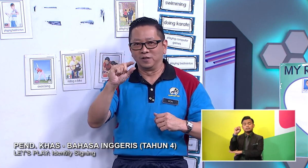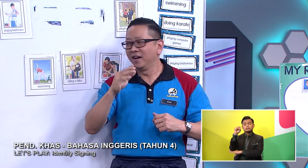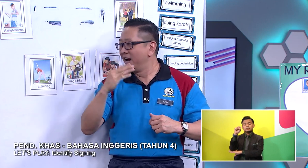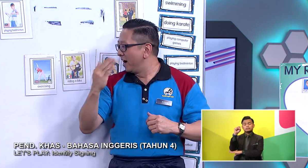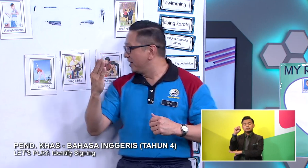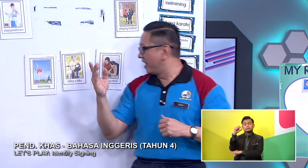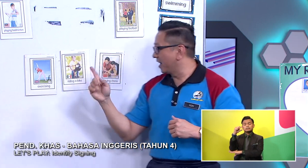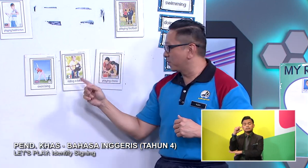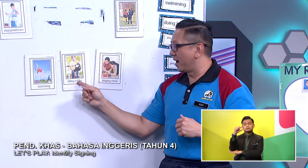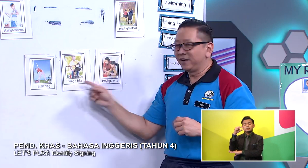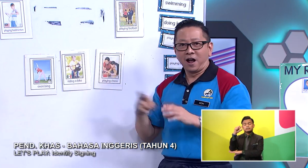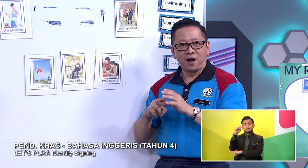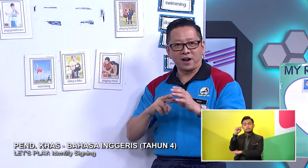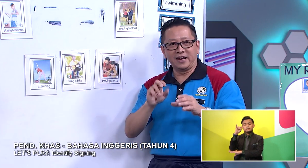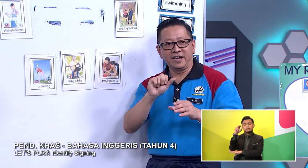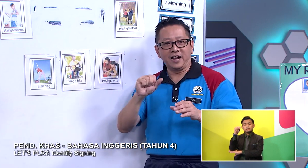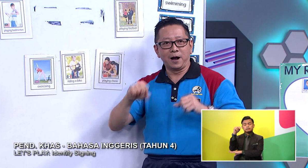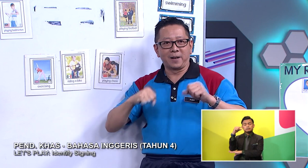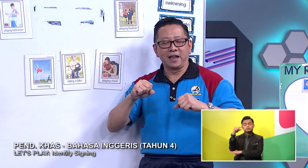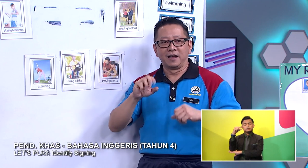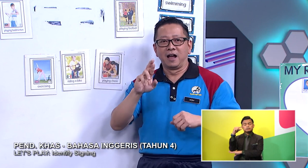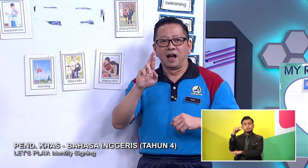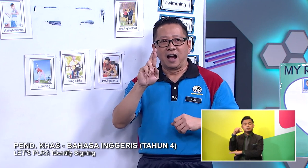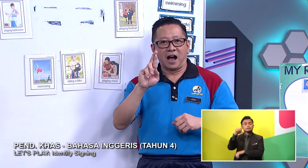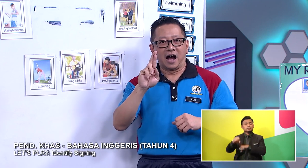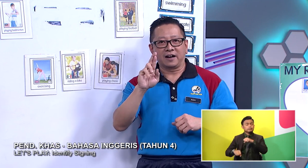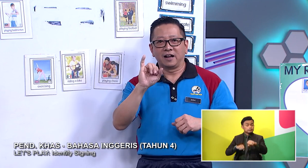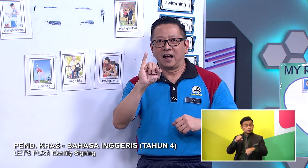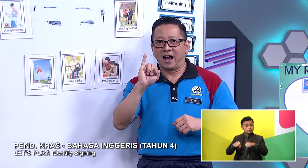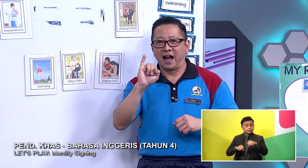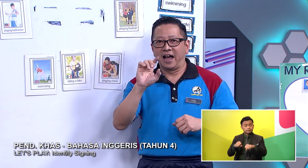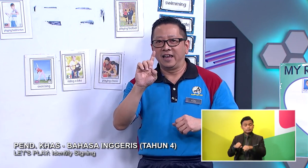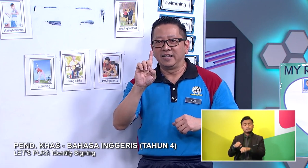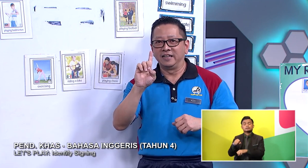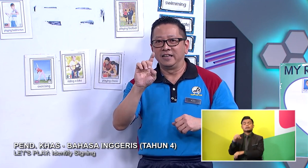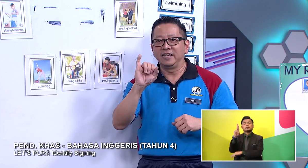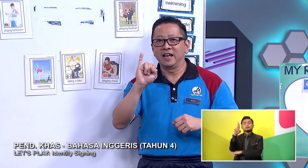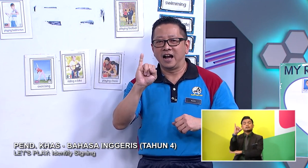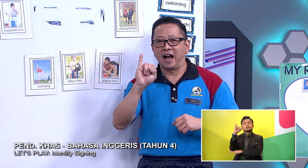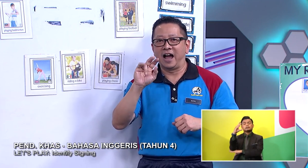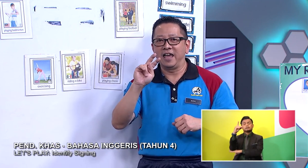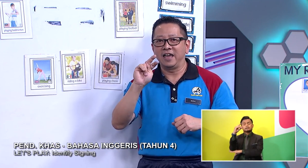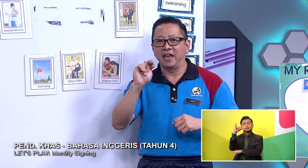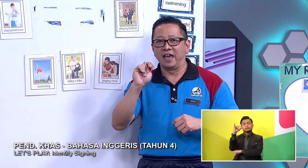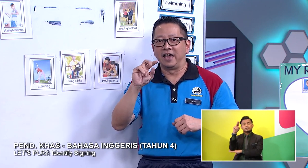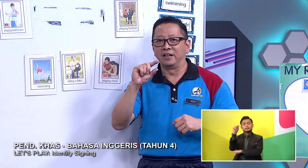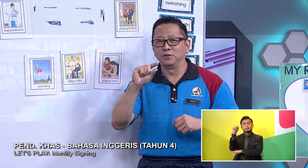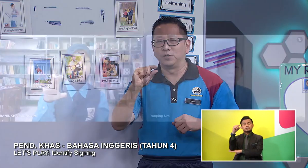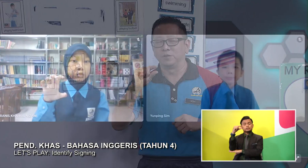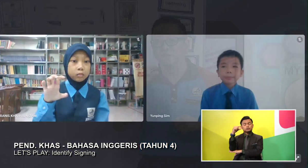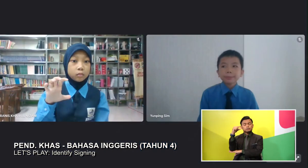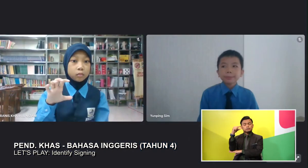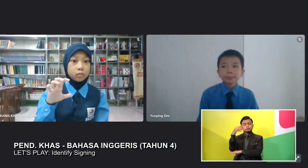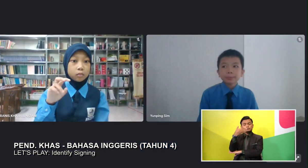G. The next one, riding a bike. R I D I N